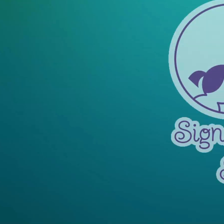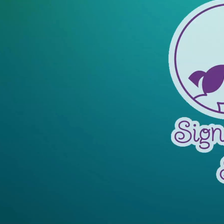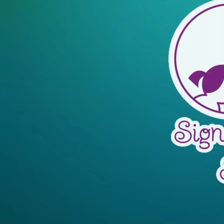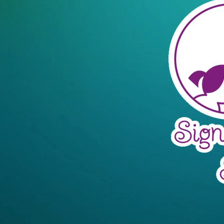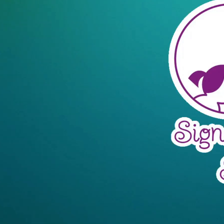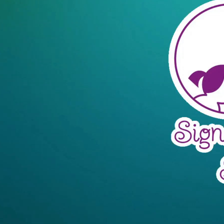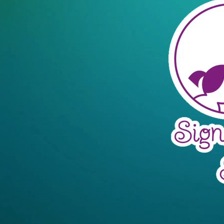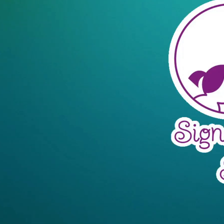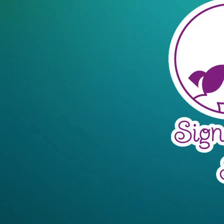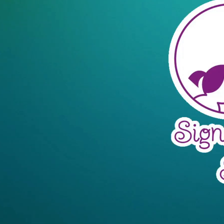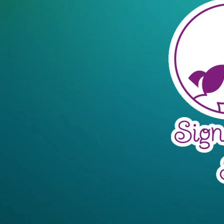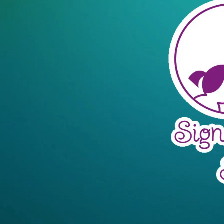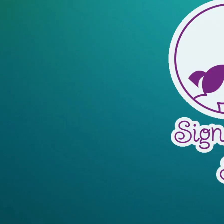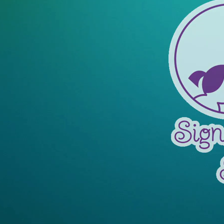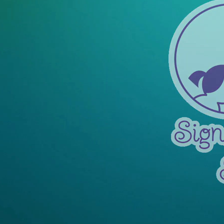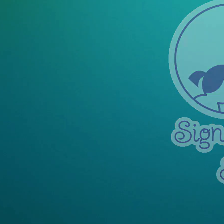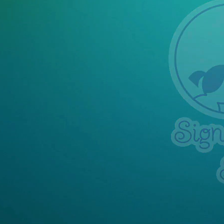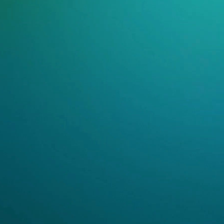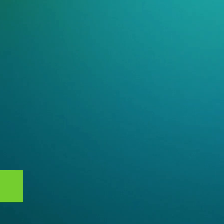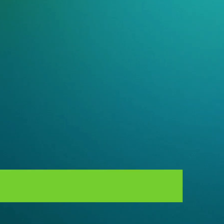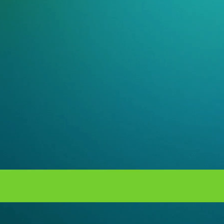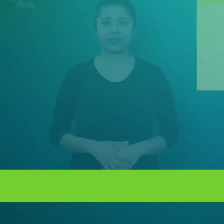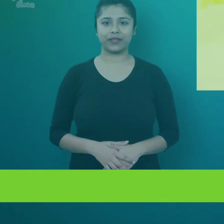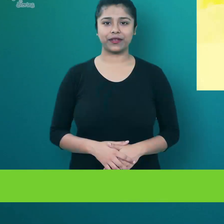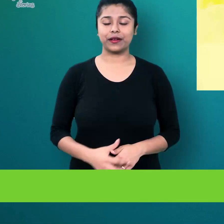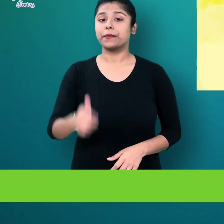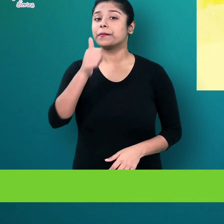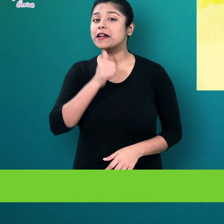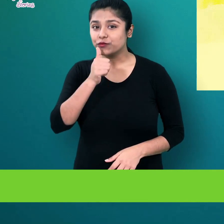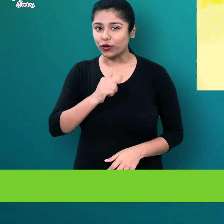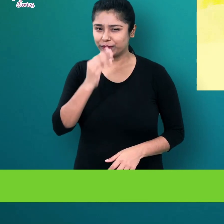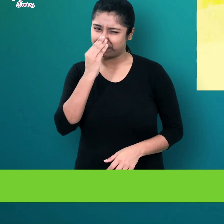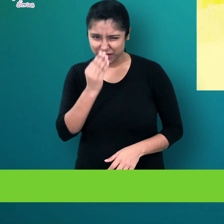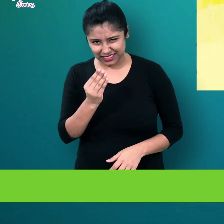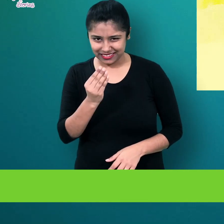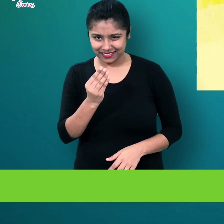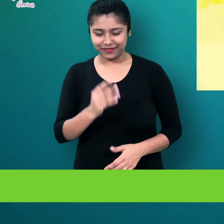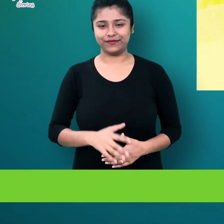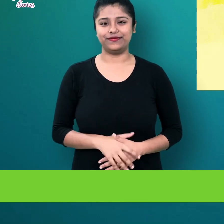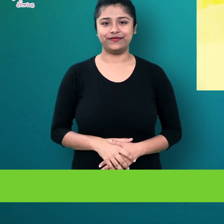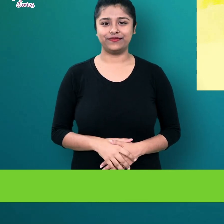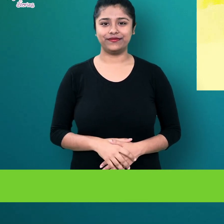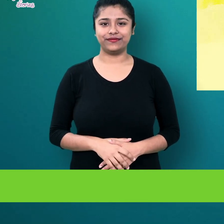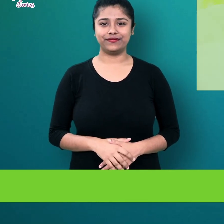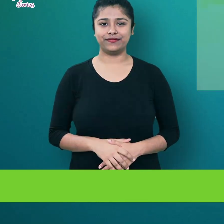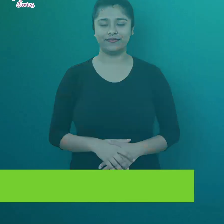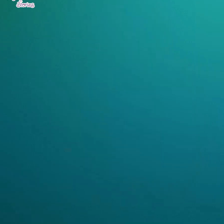Signs in Stories. Level 3. Password please. Author Vahishta Mistry. Illustrator